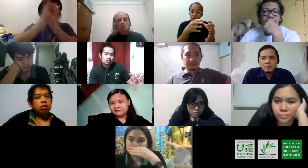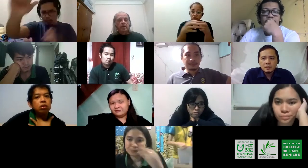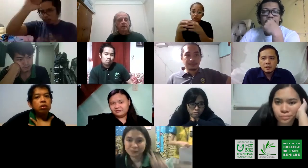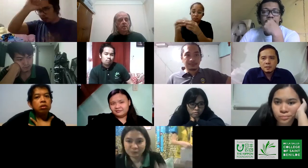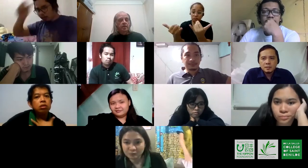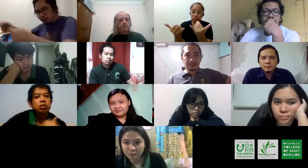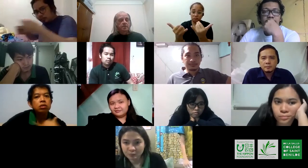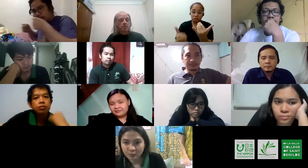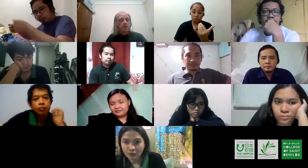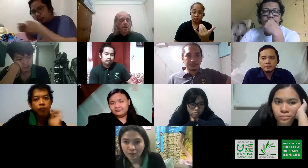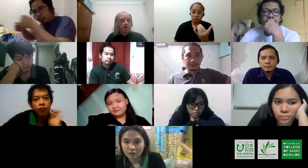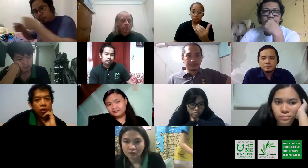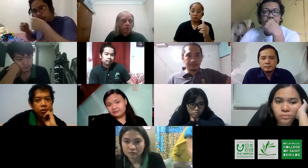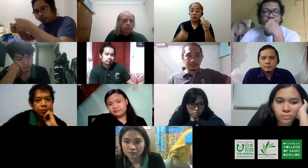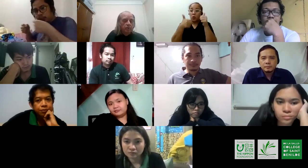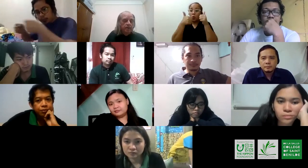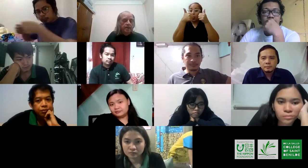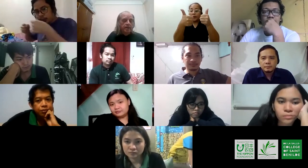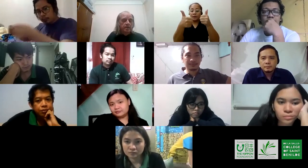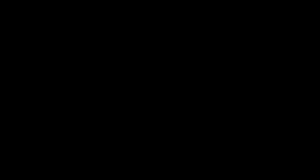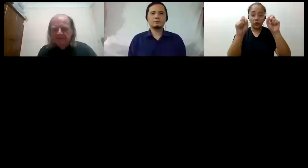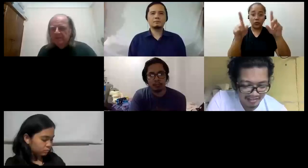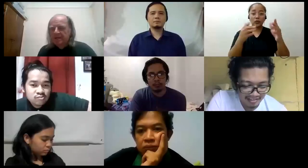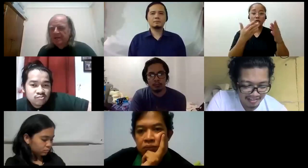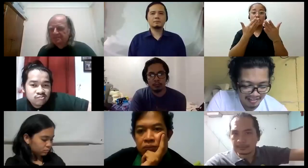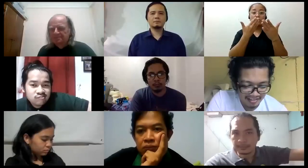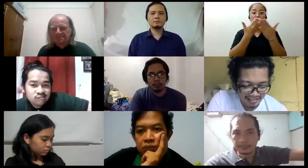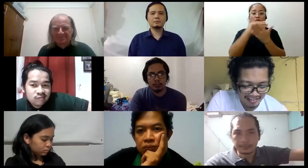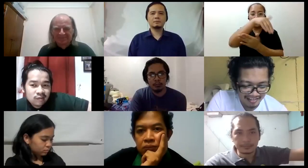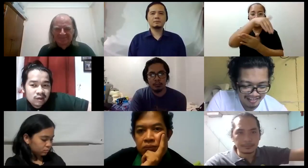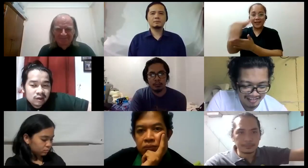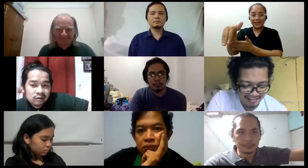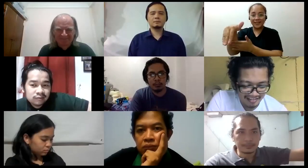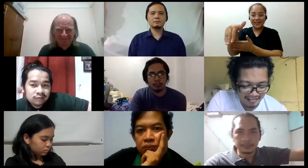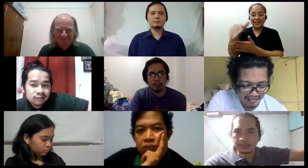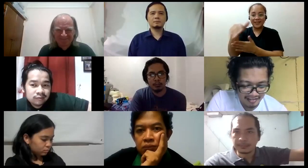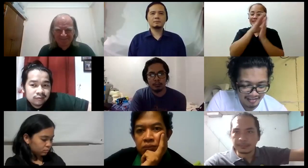Yes. Okay. Yes, sir. All right. So group work now. Sleep tight.